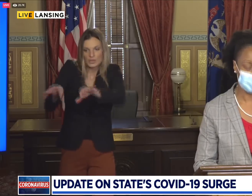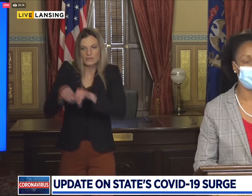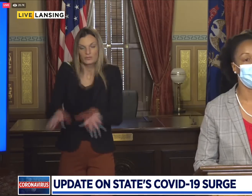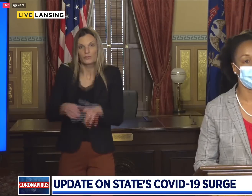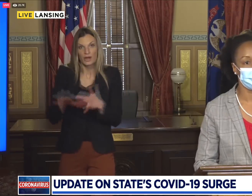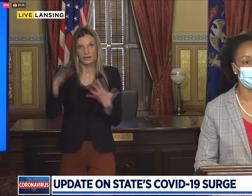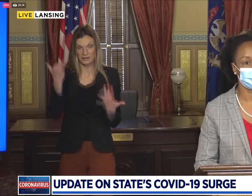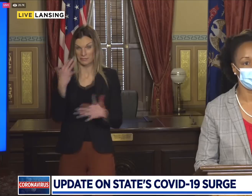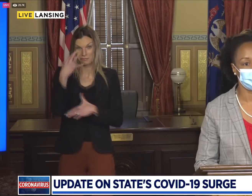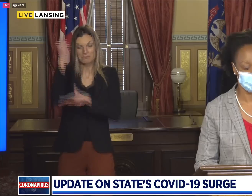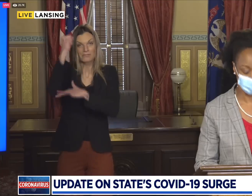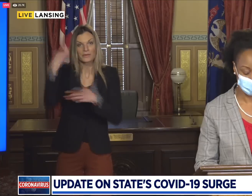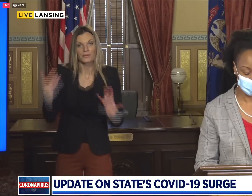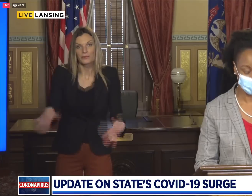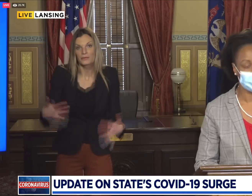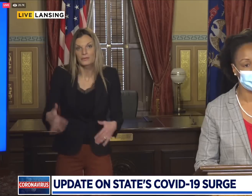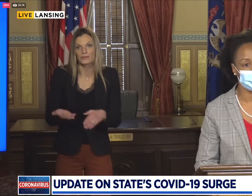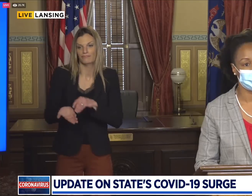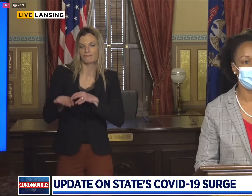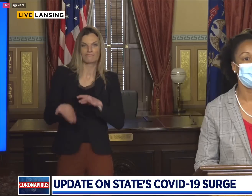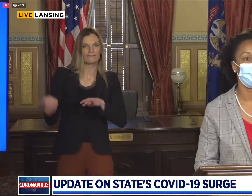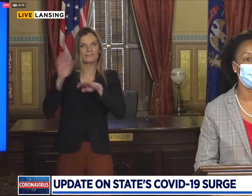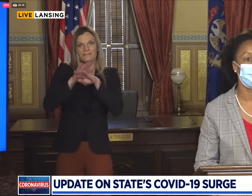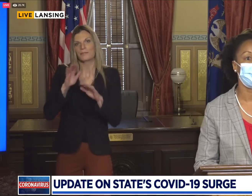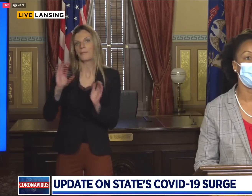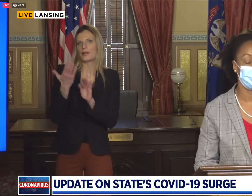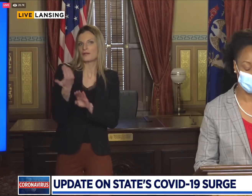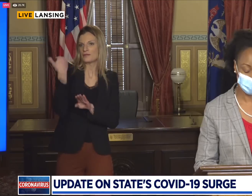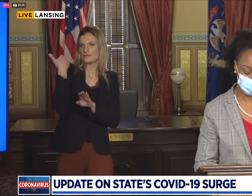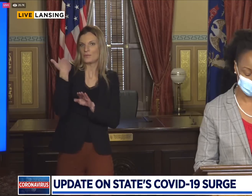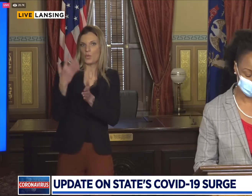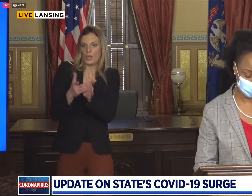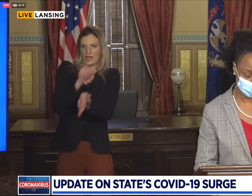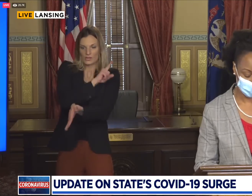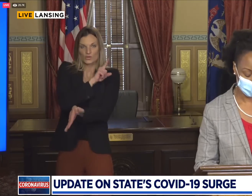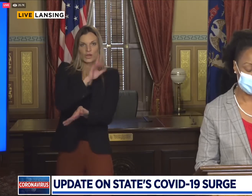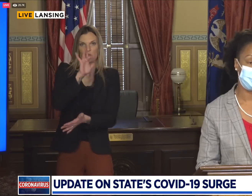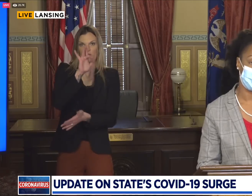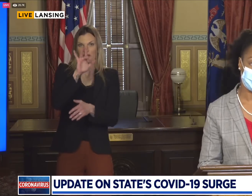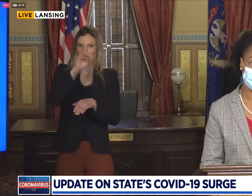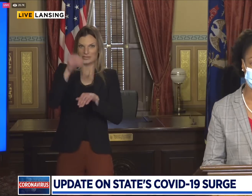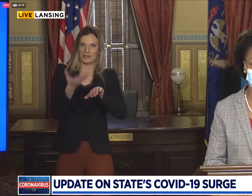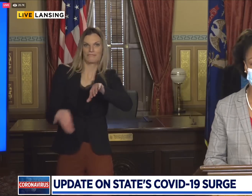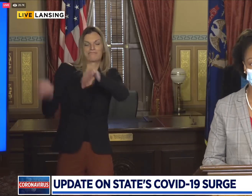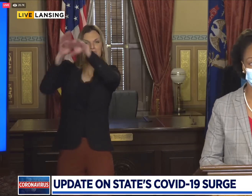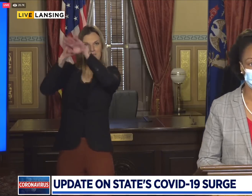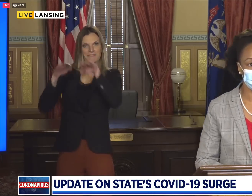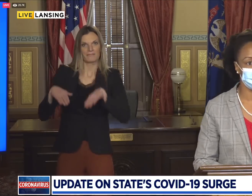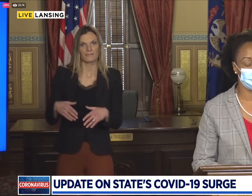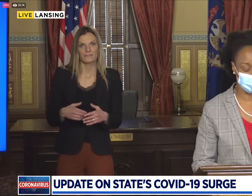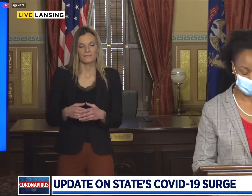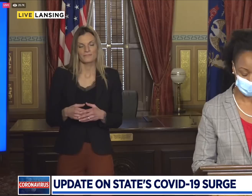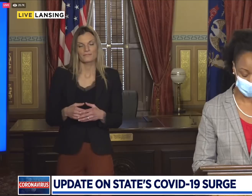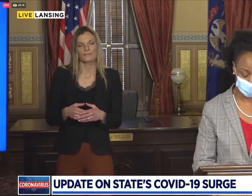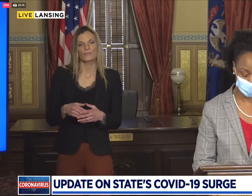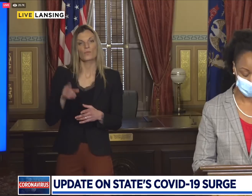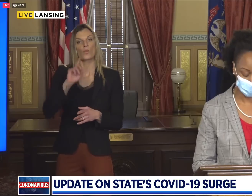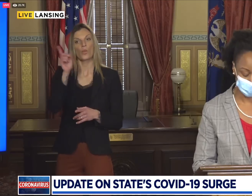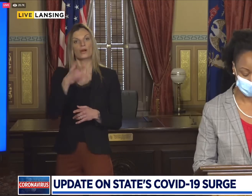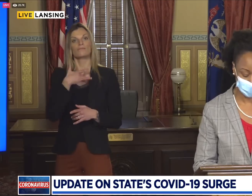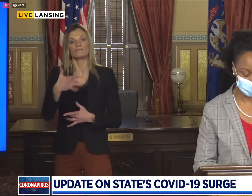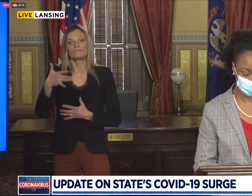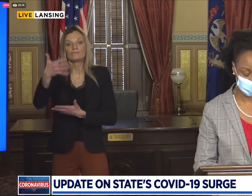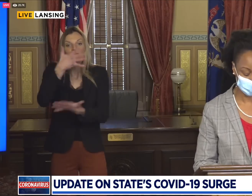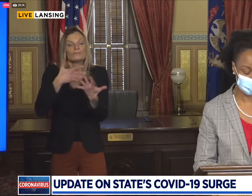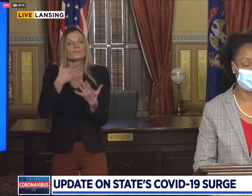outbreaks, and 25% more than we had just a week ago. top categories for outbreaks continues to be our